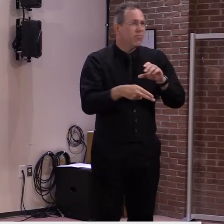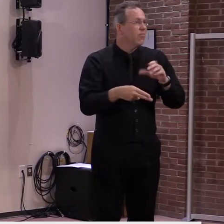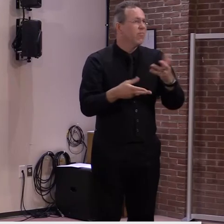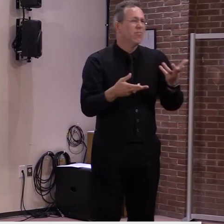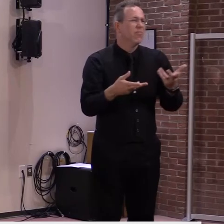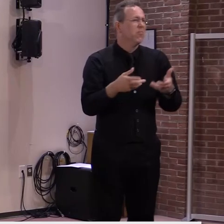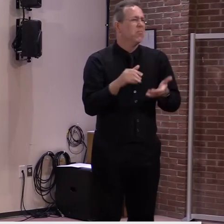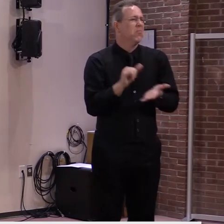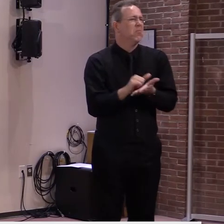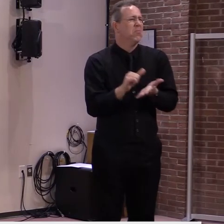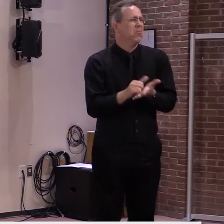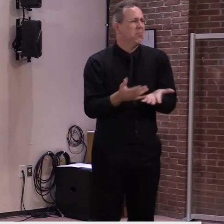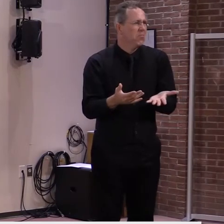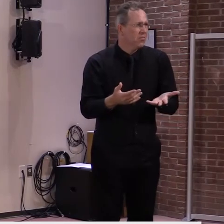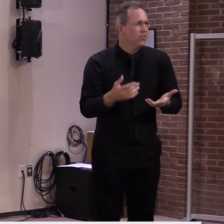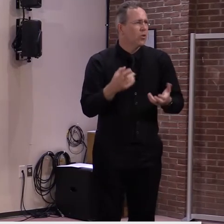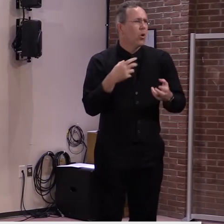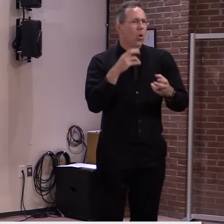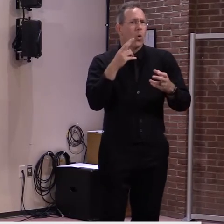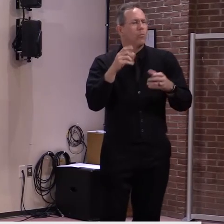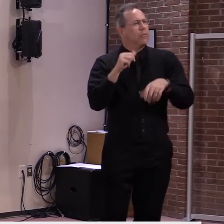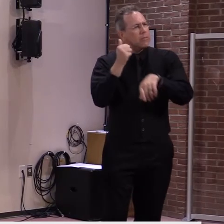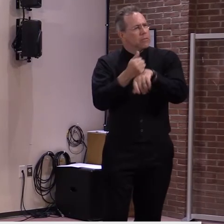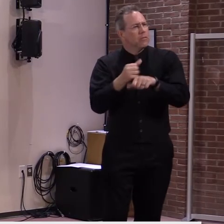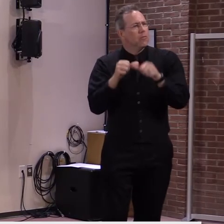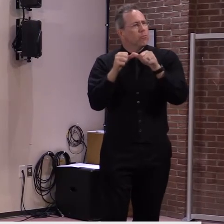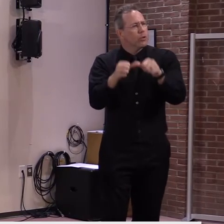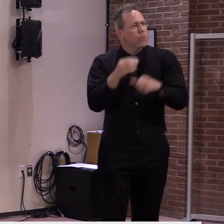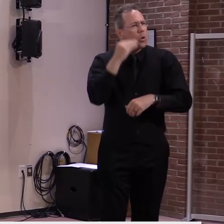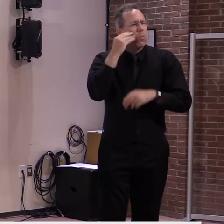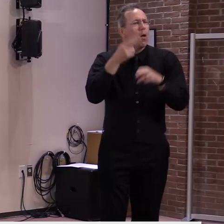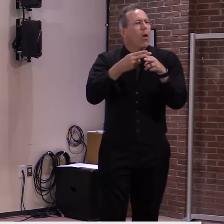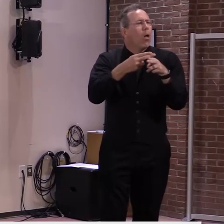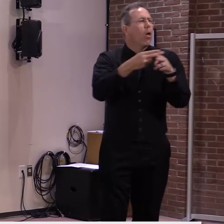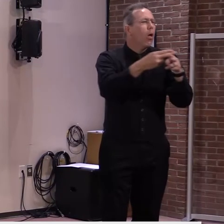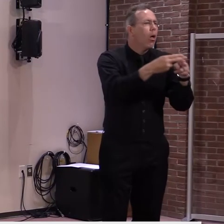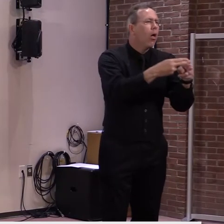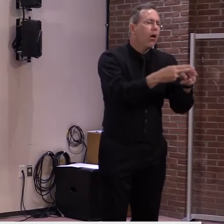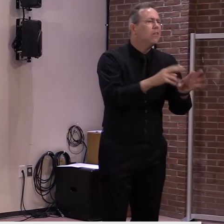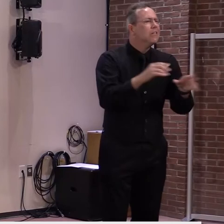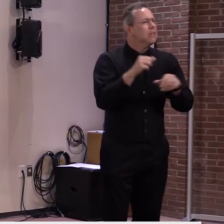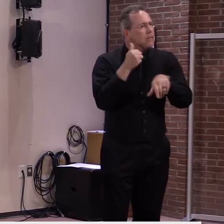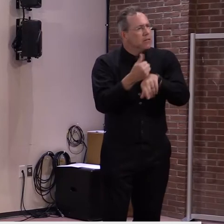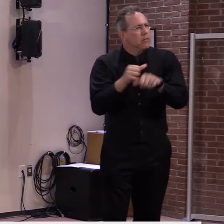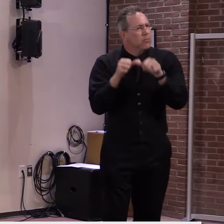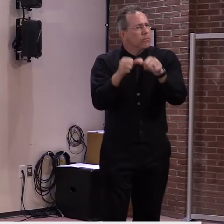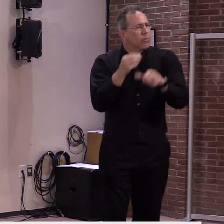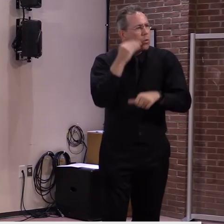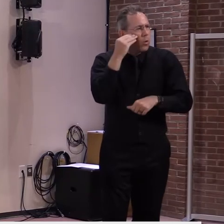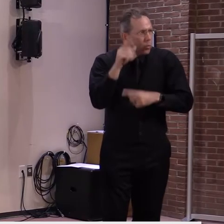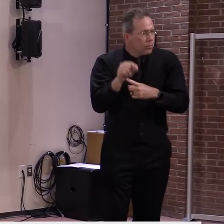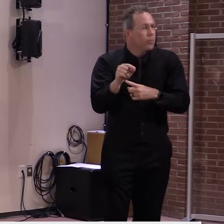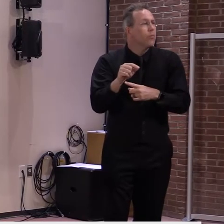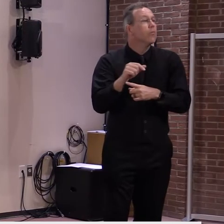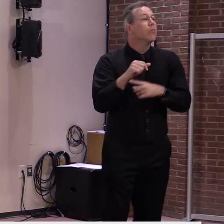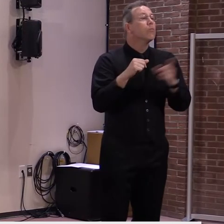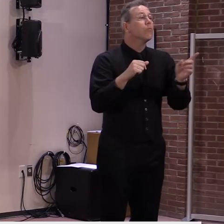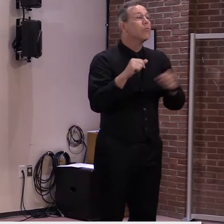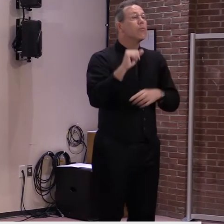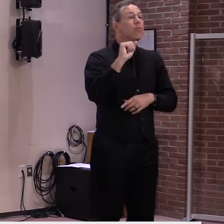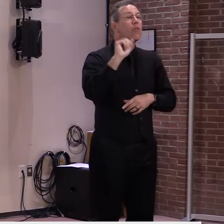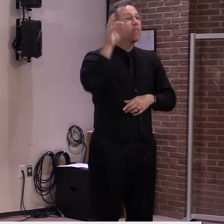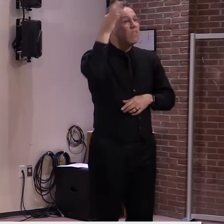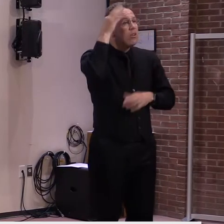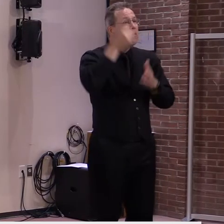on the ARPA funding, there was $90 million in what is called